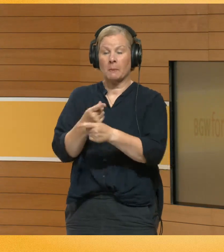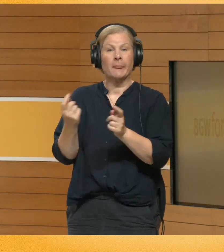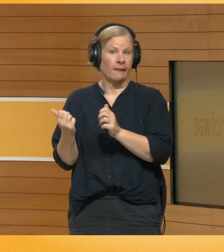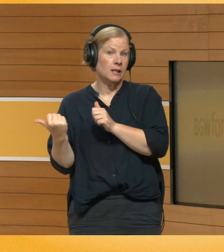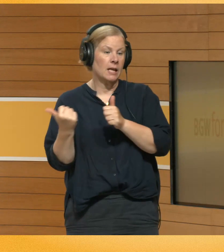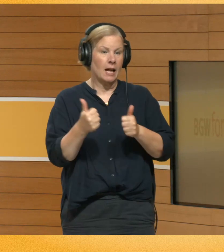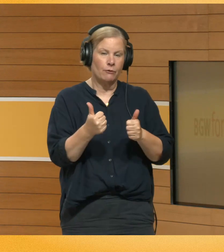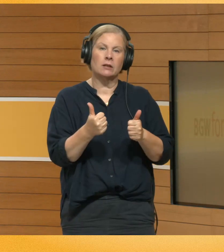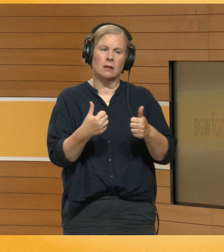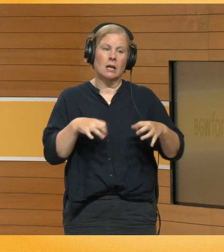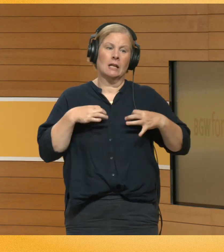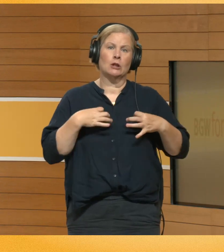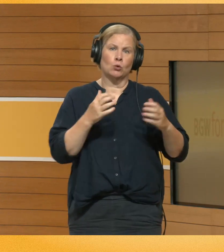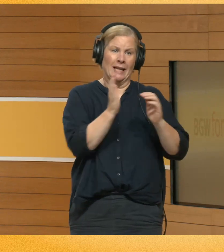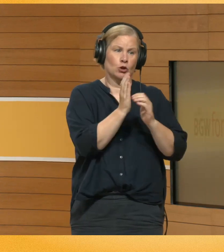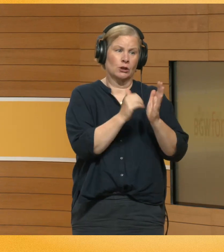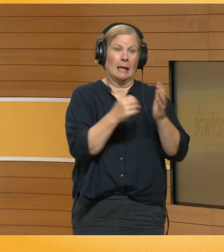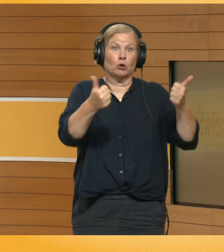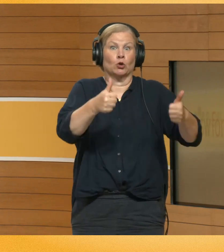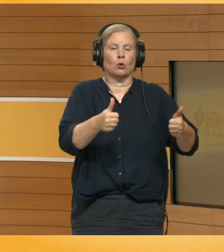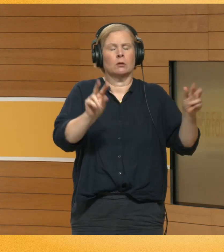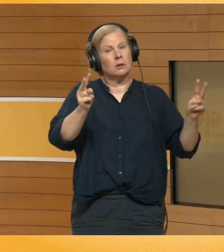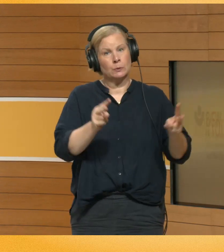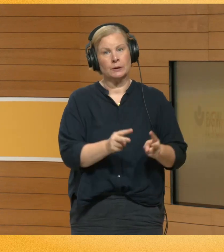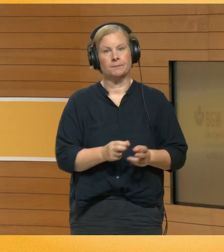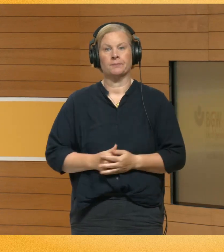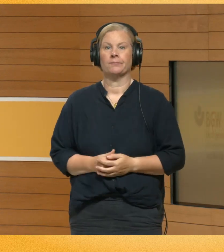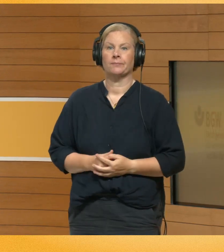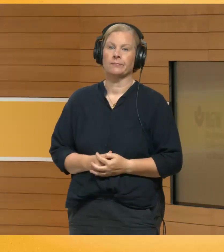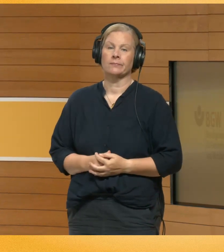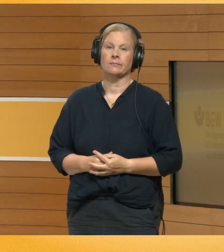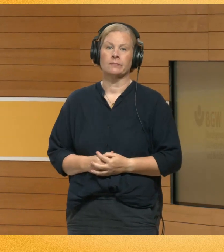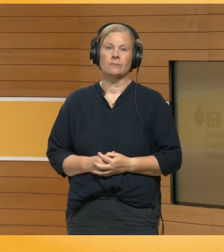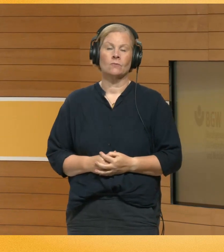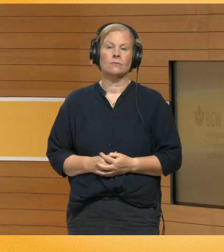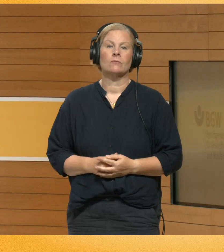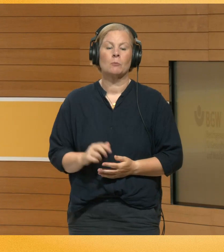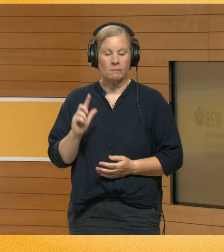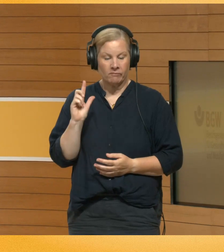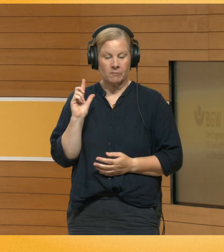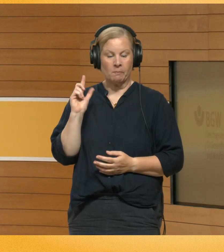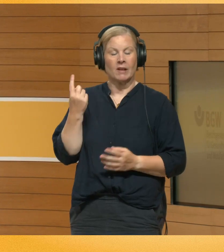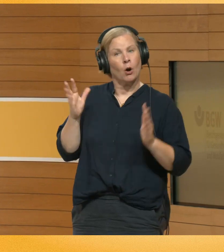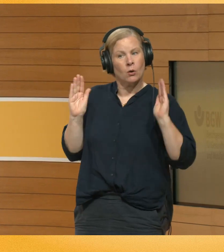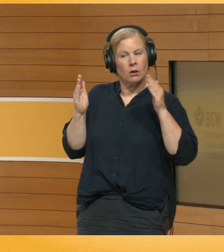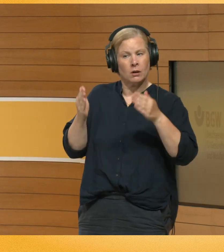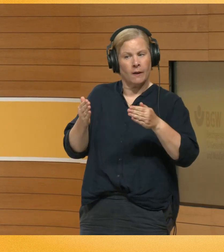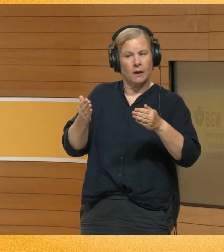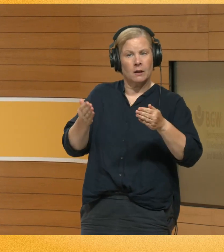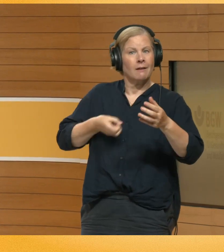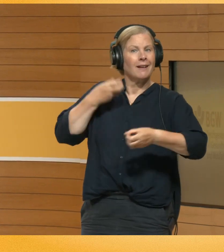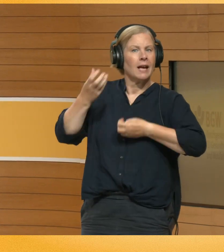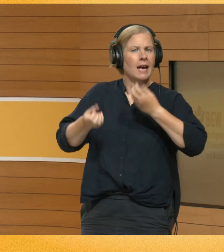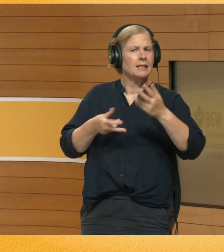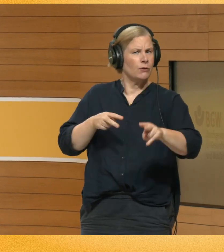We're also looking at a creative economy. This is again a new area in terms of the arts. How do